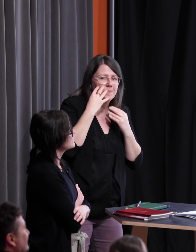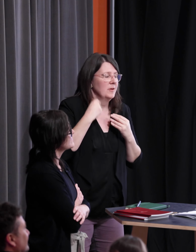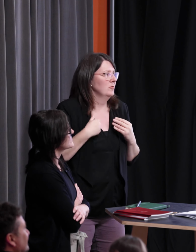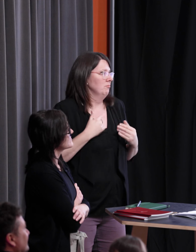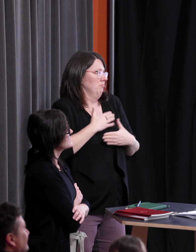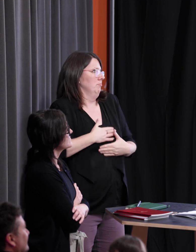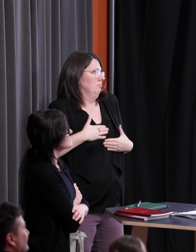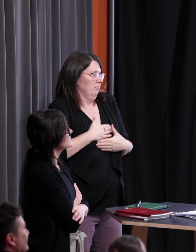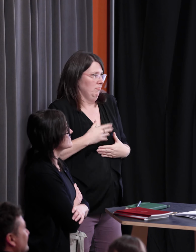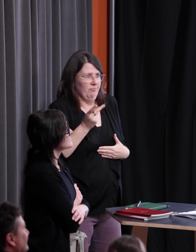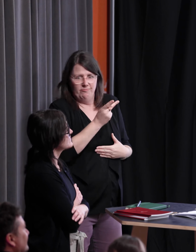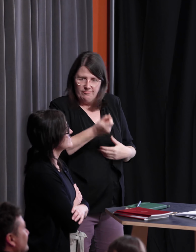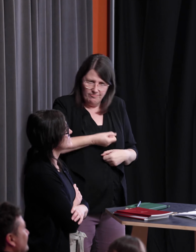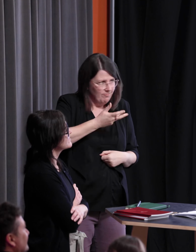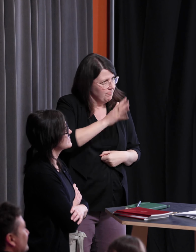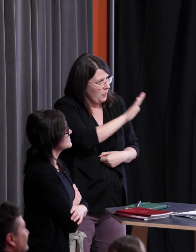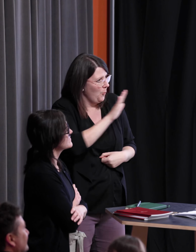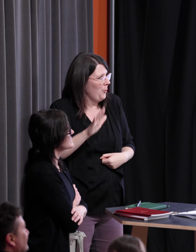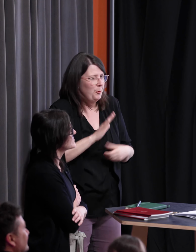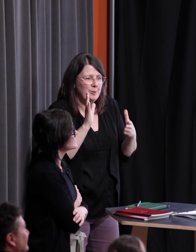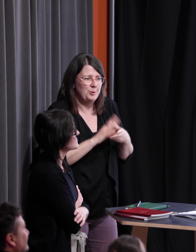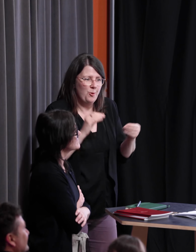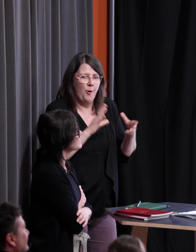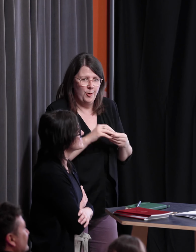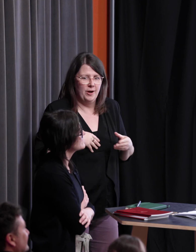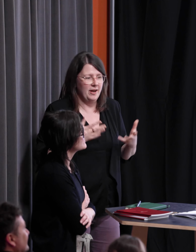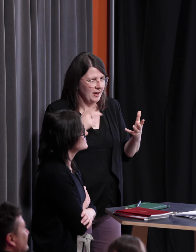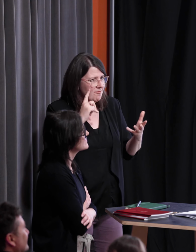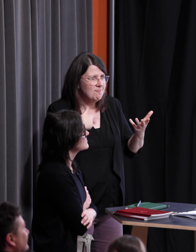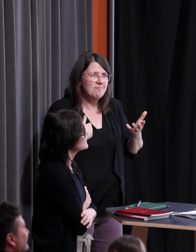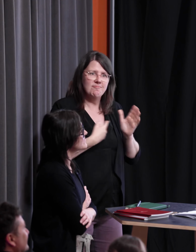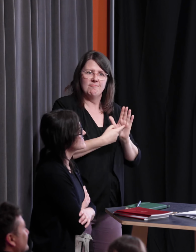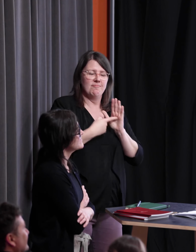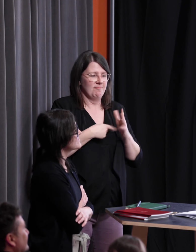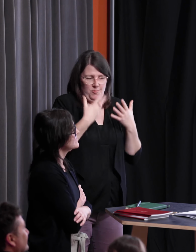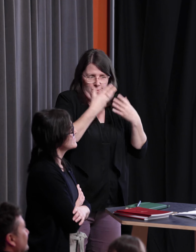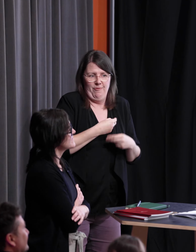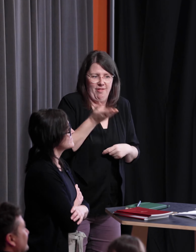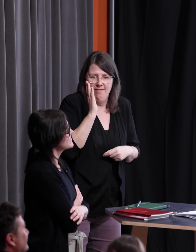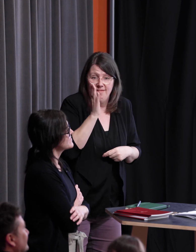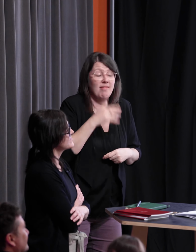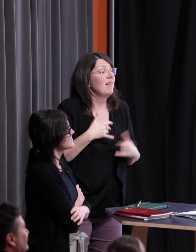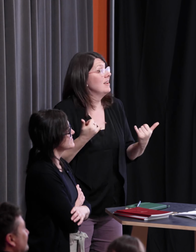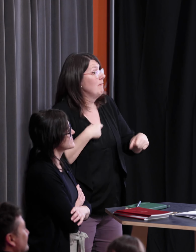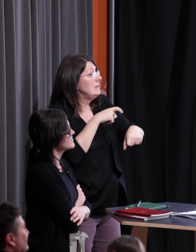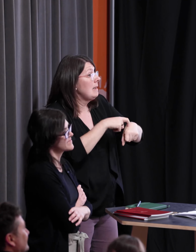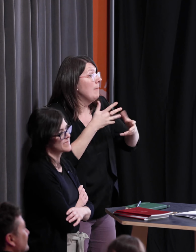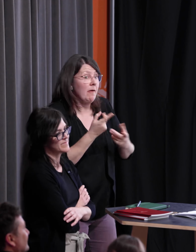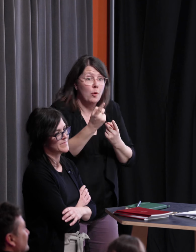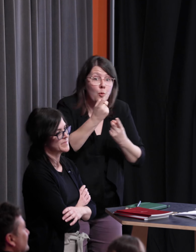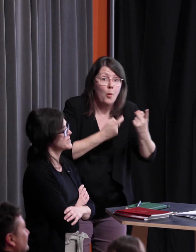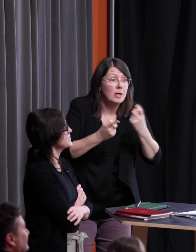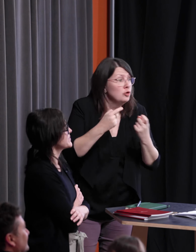and for putting in all this effort into an amazing talk. We have some time for questions if you've got some out there.